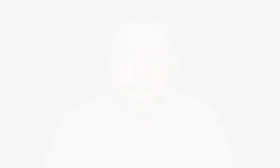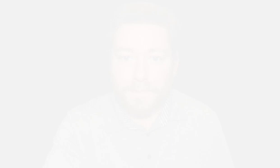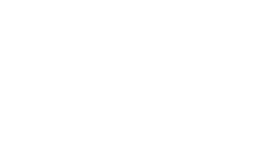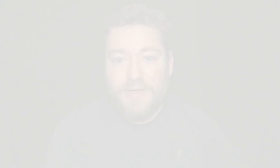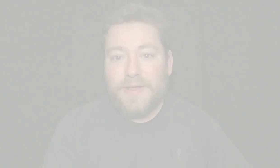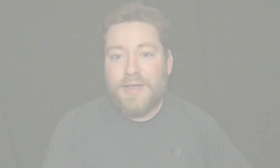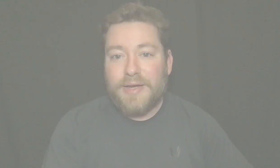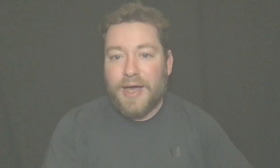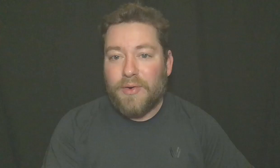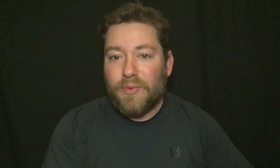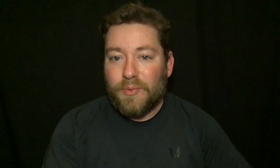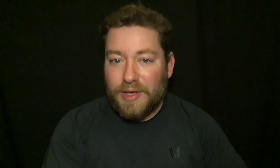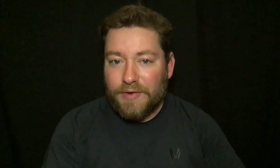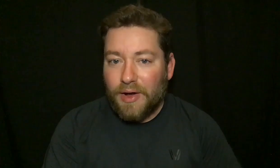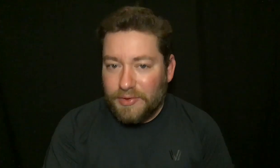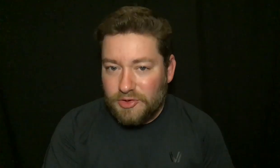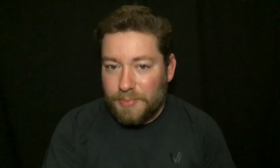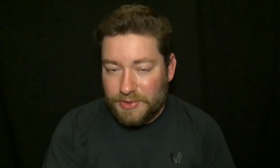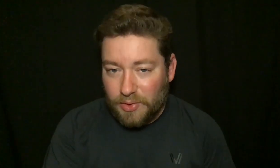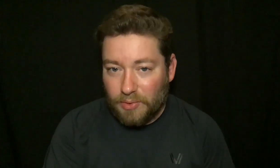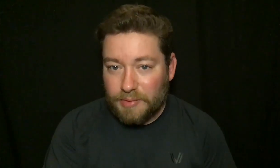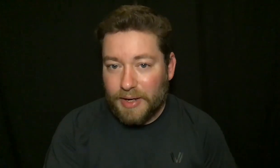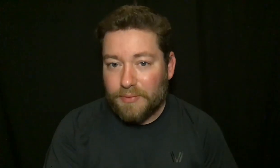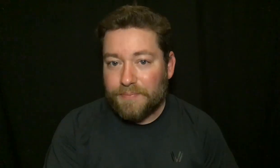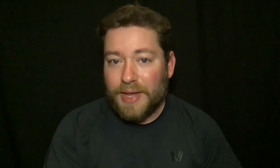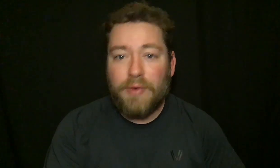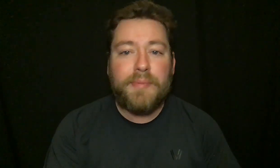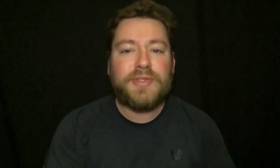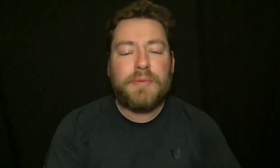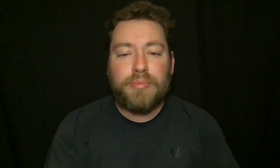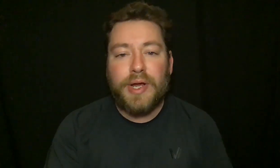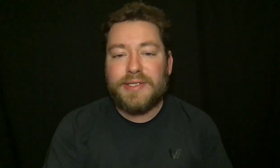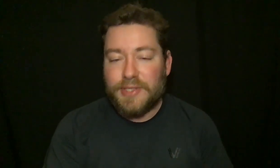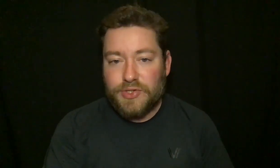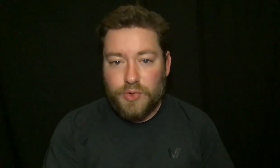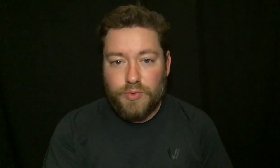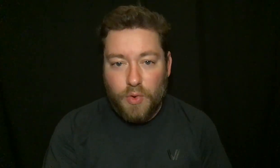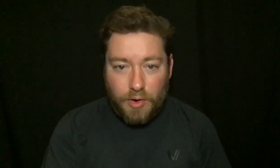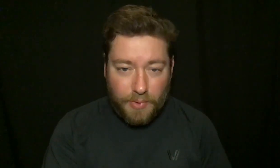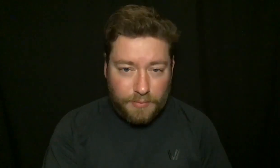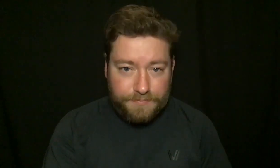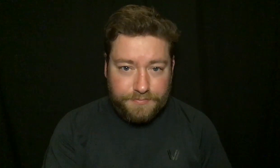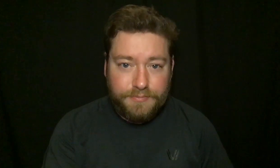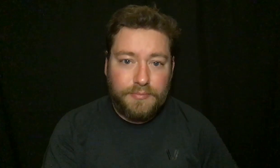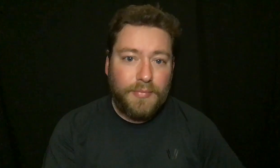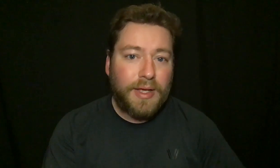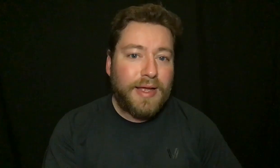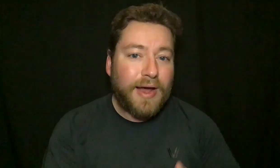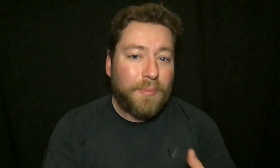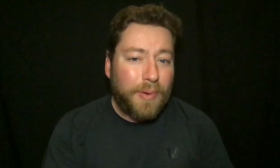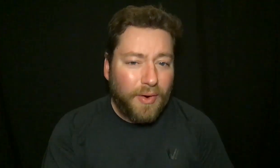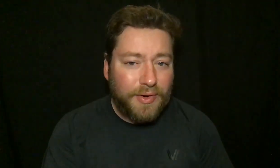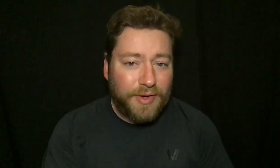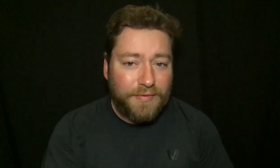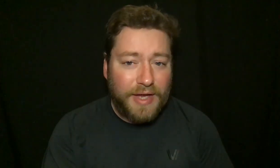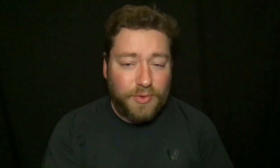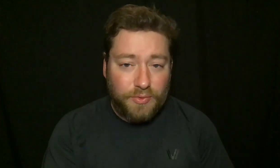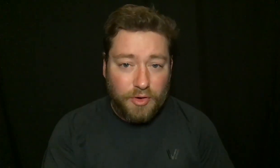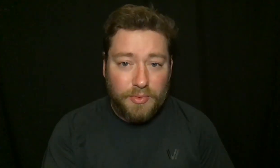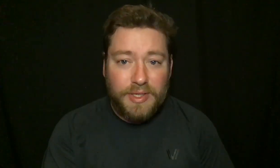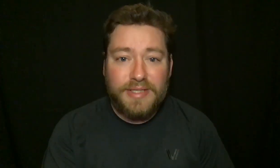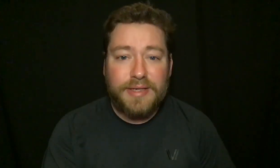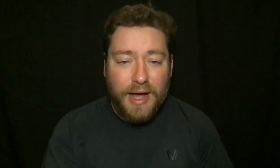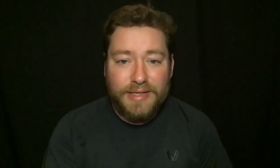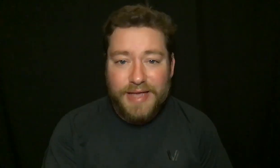And now, we have also been told about how we must embrace this new normal. Now, part of that